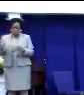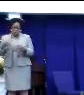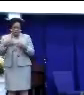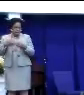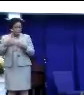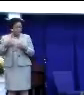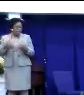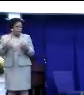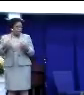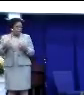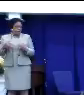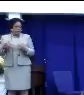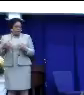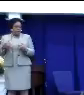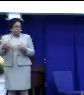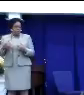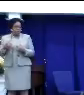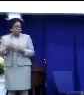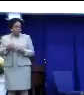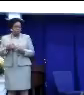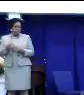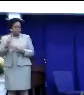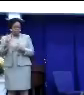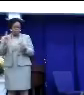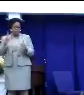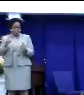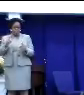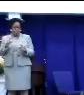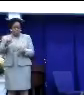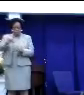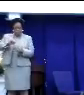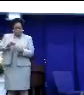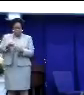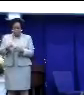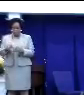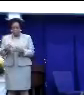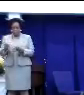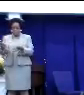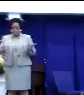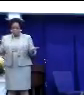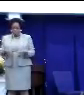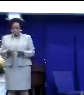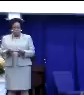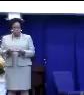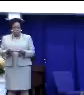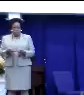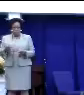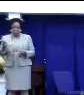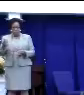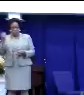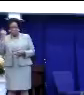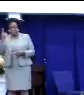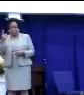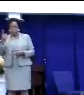And it seemed like, you know, when you go to the gas station, this is only for those that got a guzzler. Y'all know what I'm talking